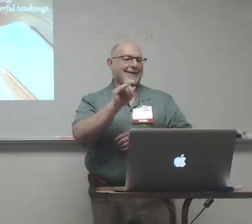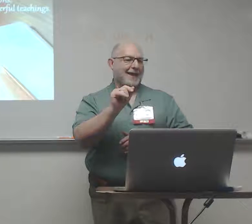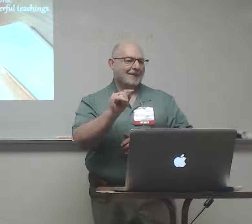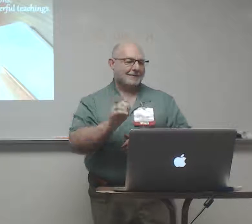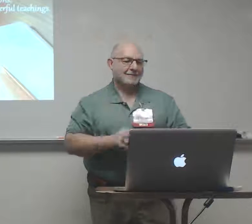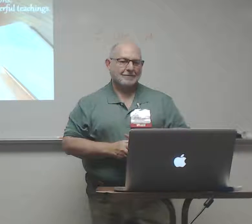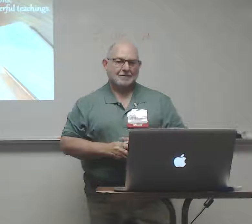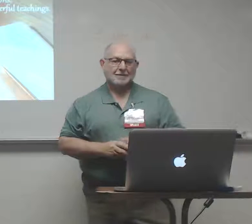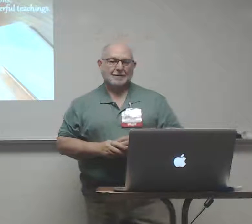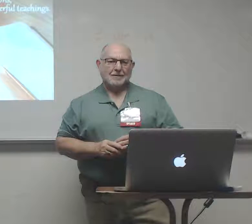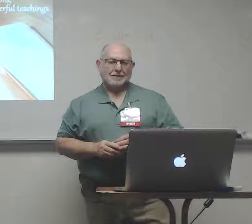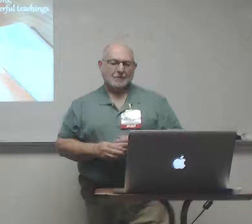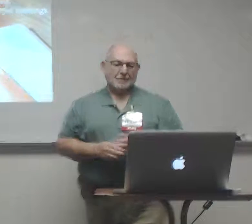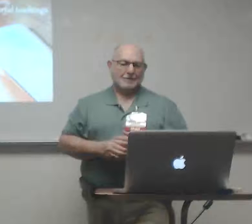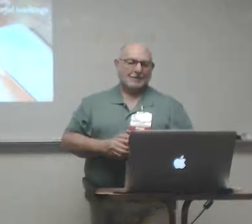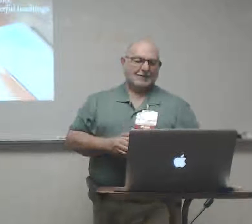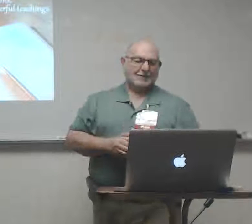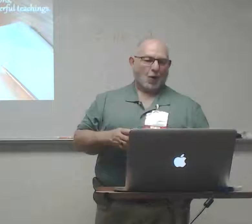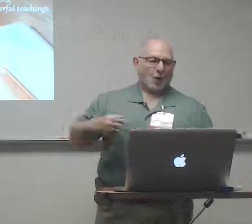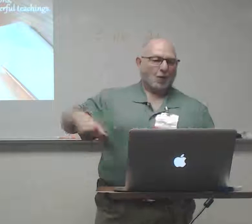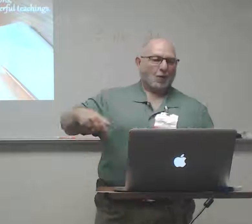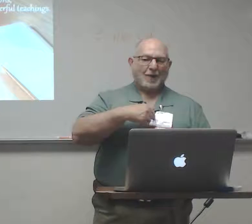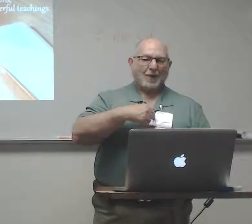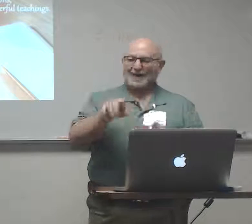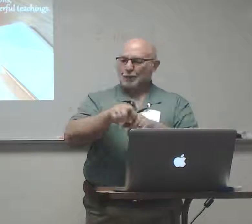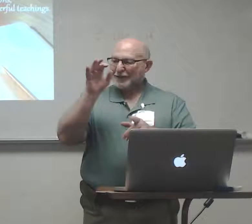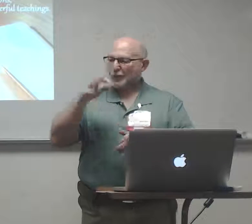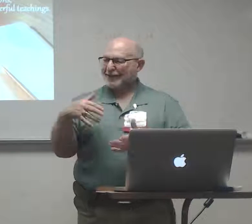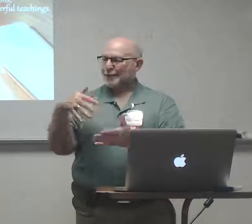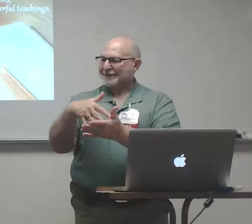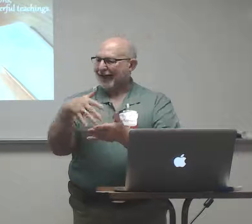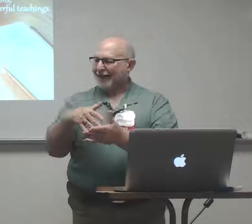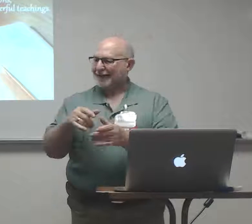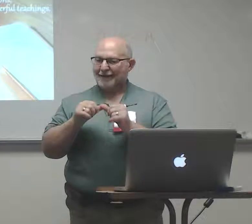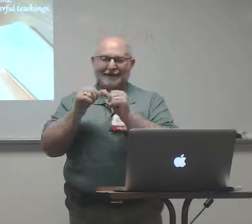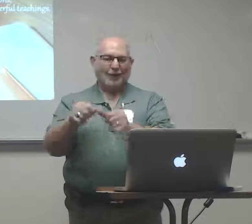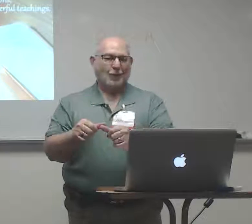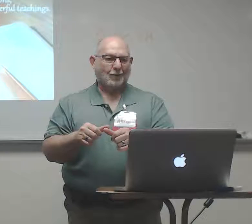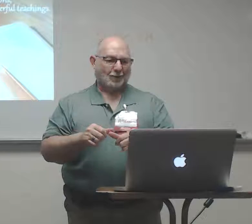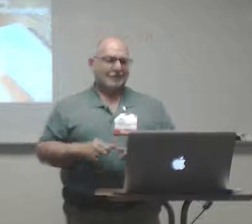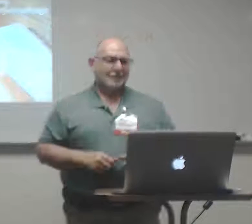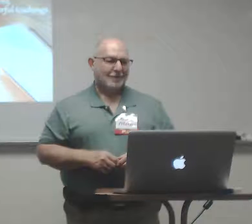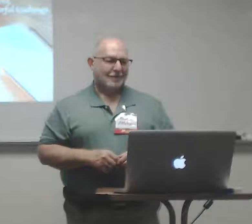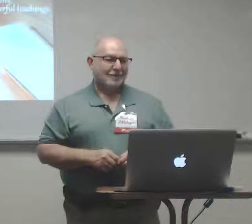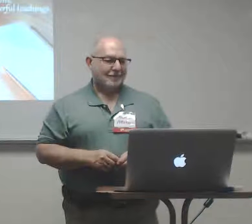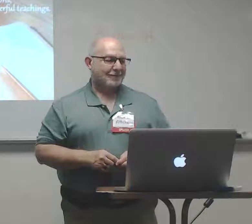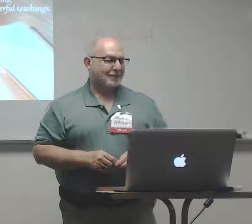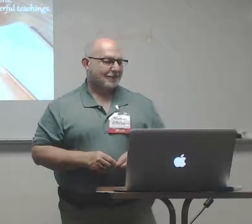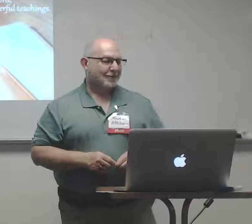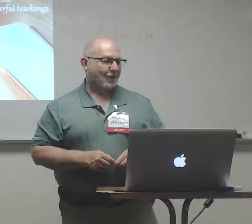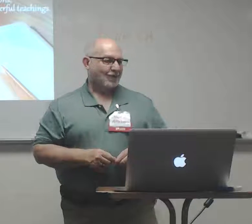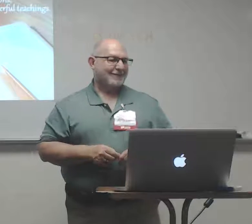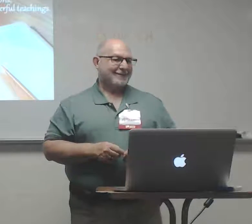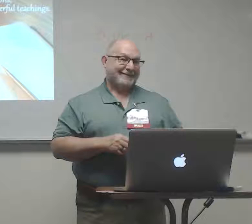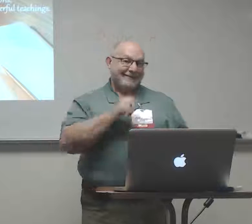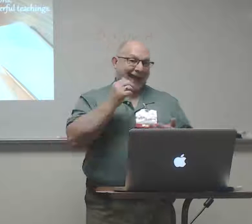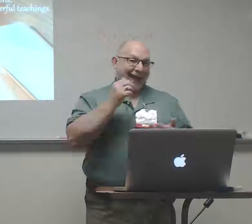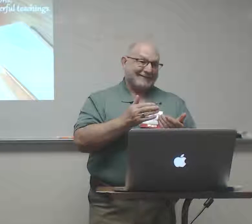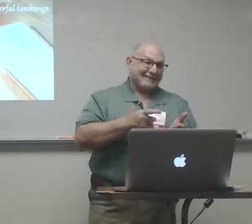meditate. Help me meditate on those. So we as preachers need to study. As preachers, we need to study and continue to study. Not easy